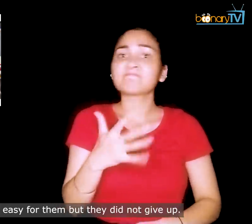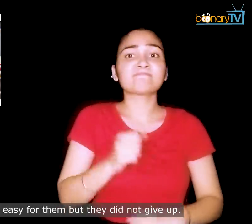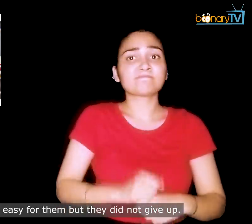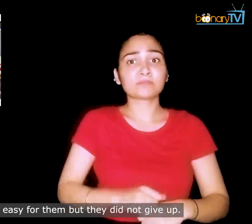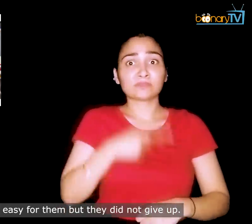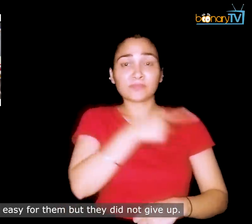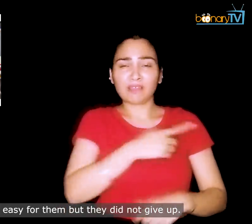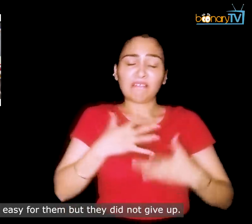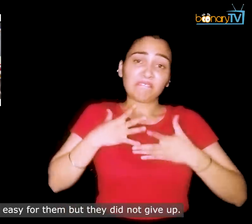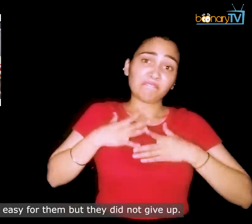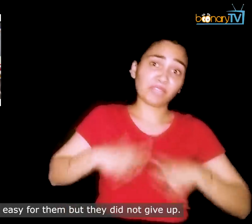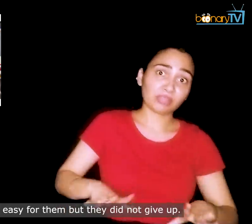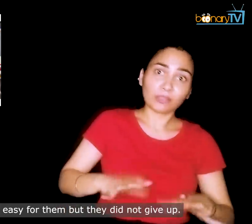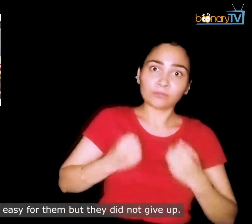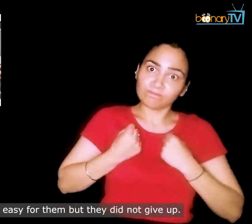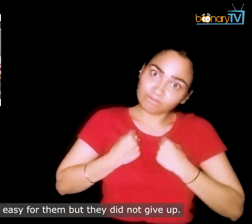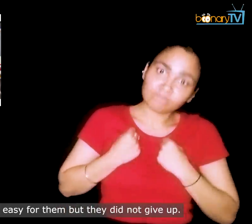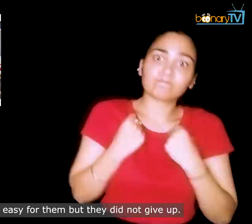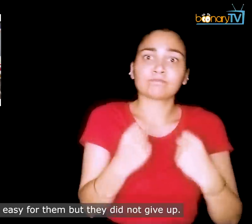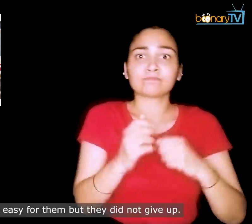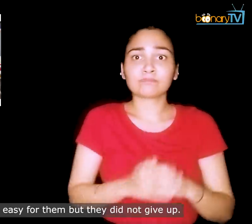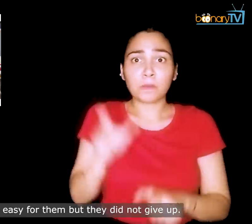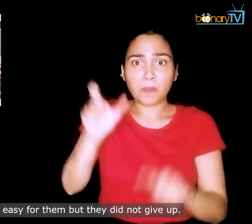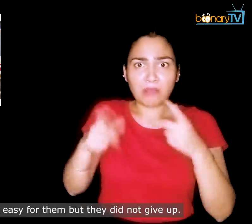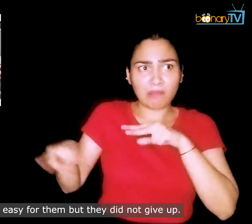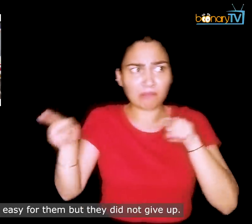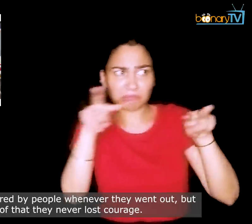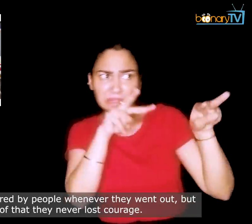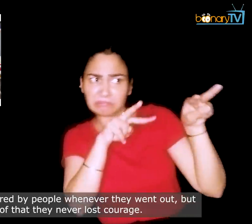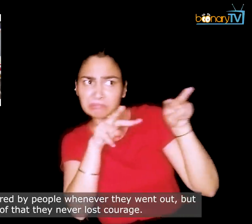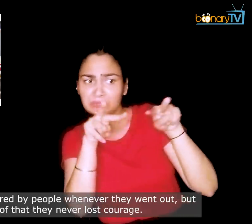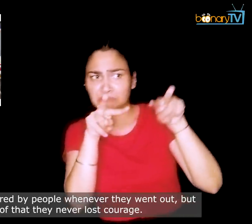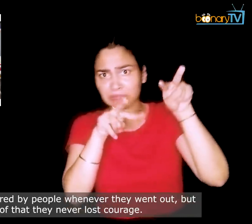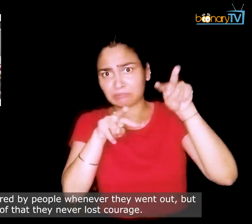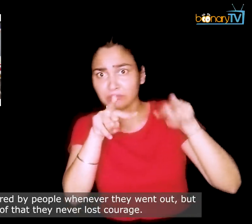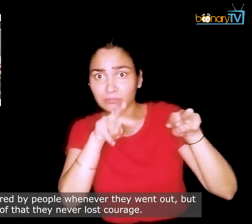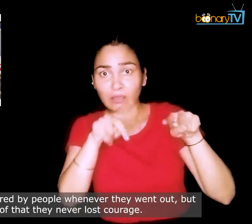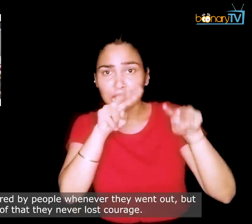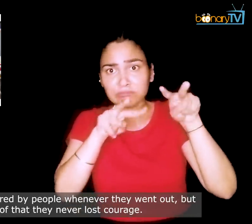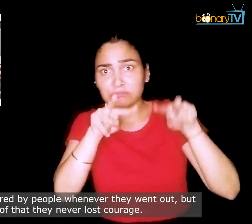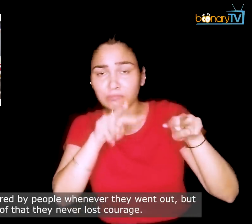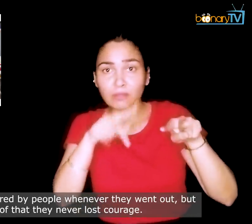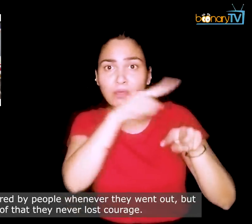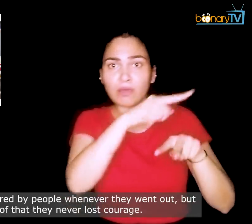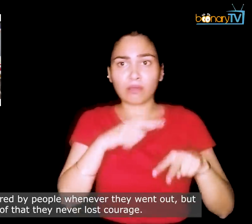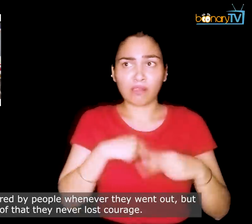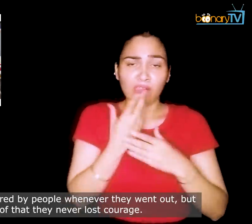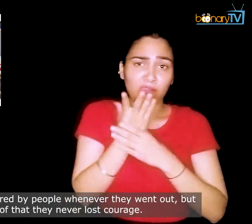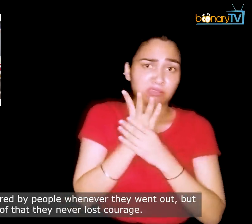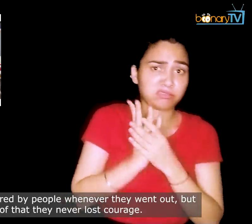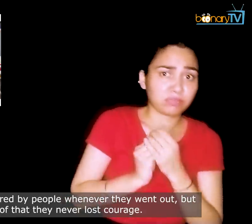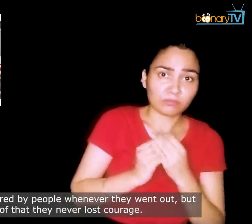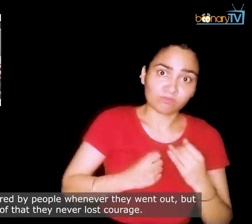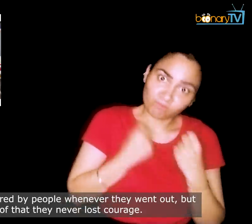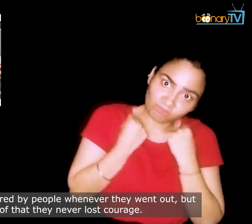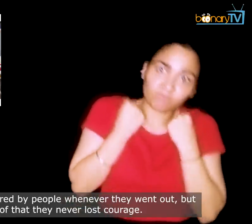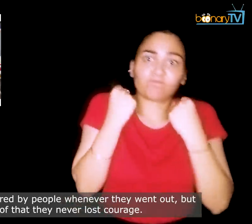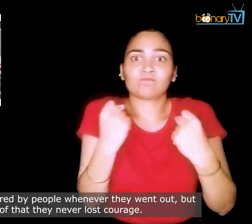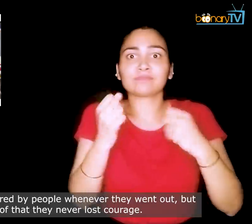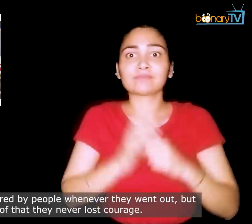easy for them but they did not give up. They used to be stared by people whenever they went out. But